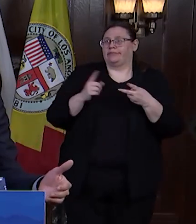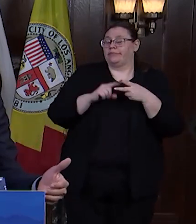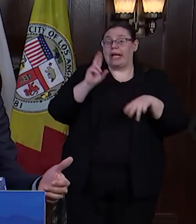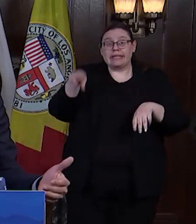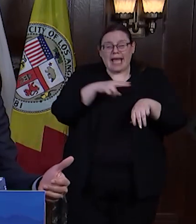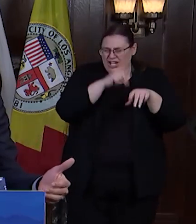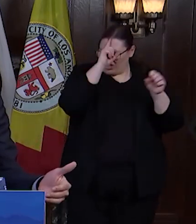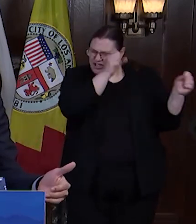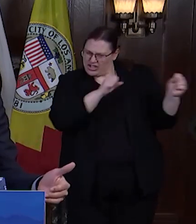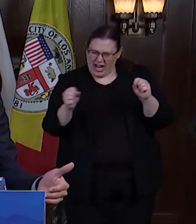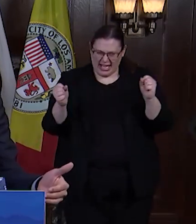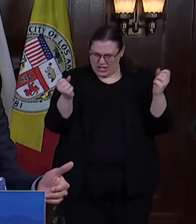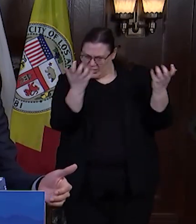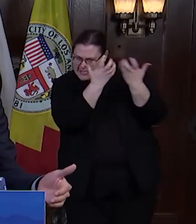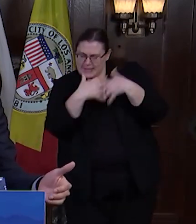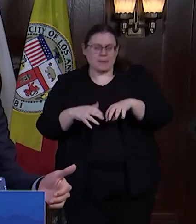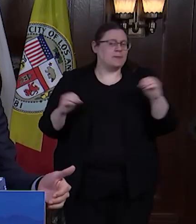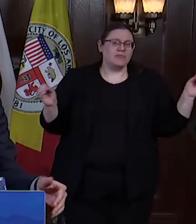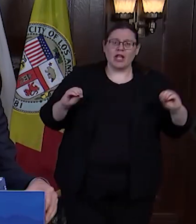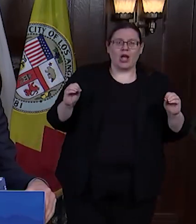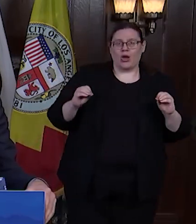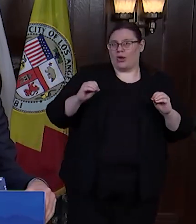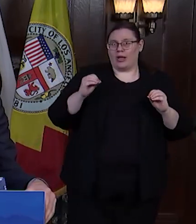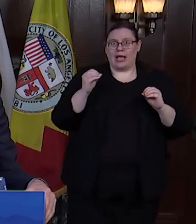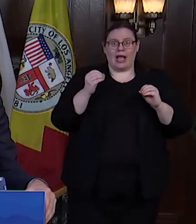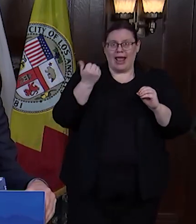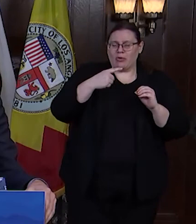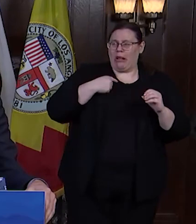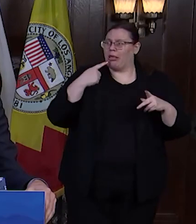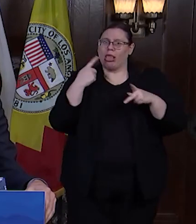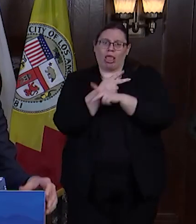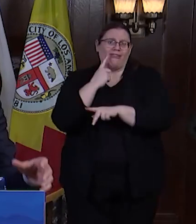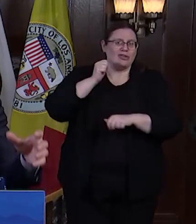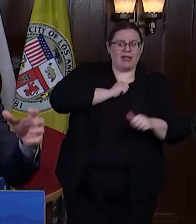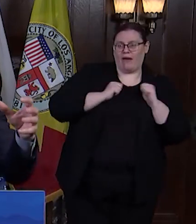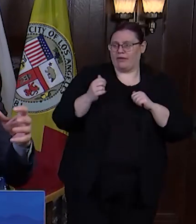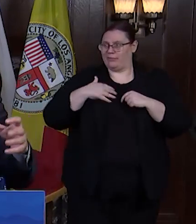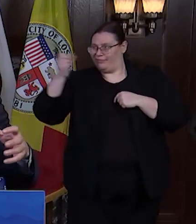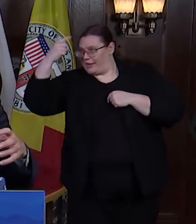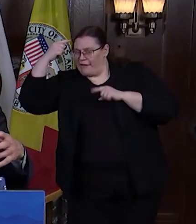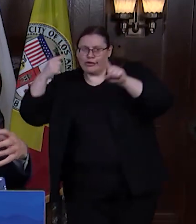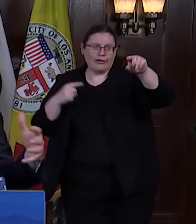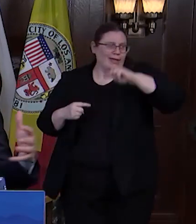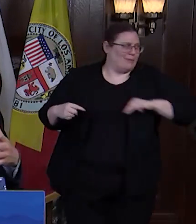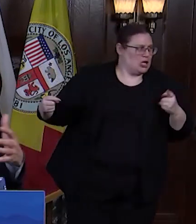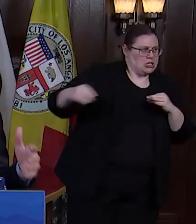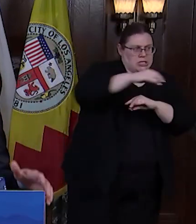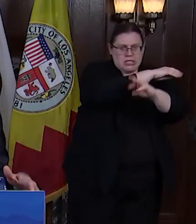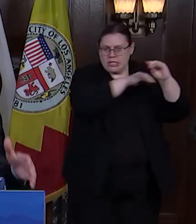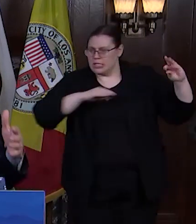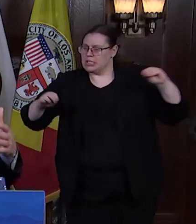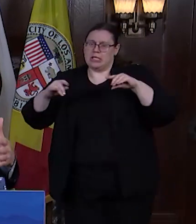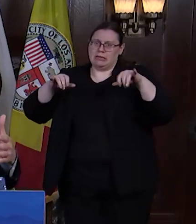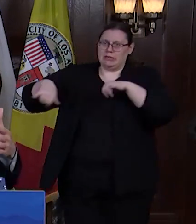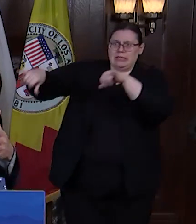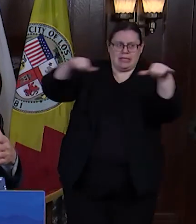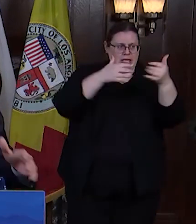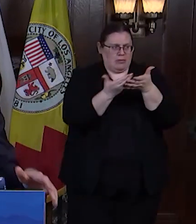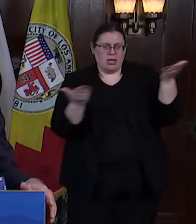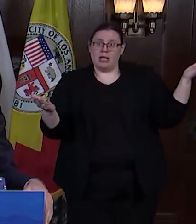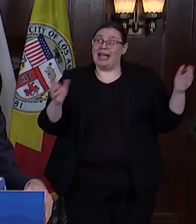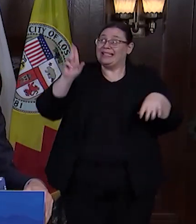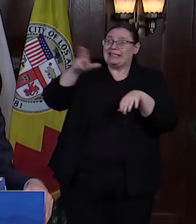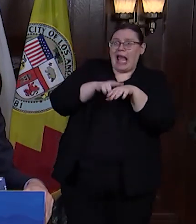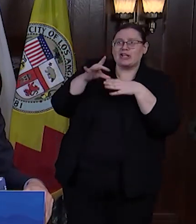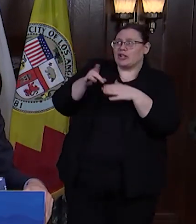national strategies. It was definitely a dog-eat-dog world out there, where one governor and another mayor and other people were fighting over the same things that national